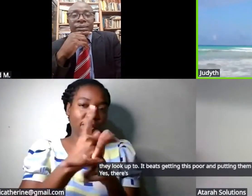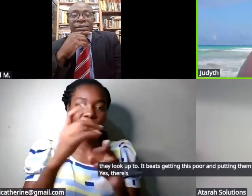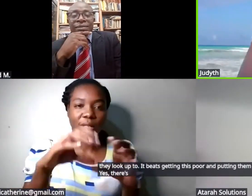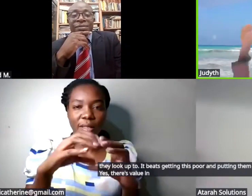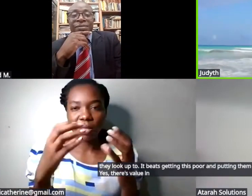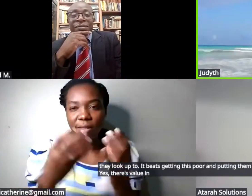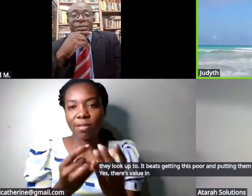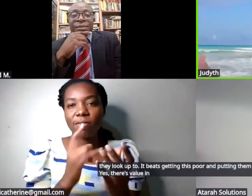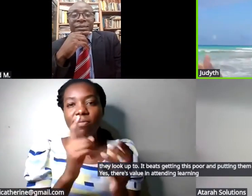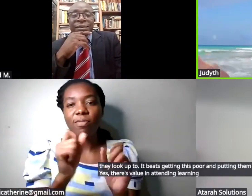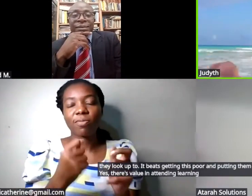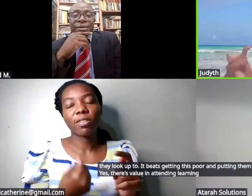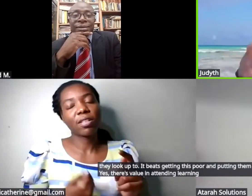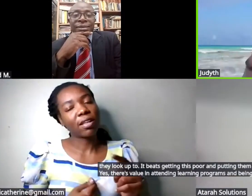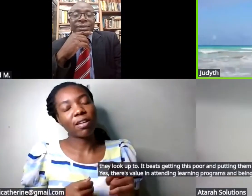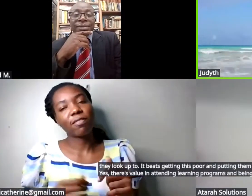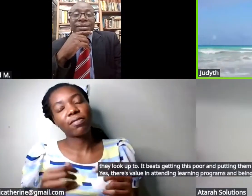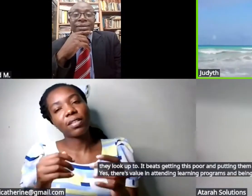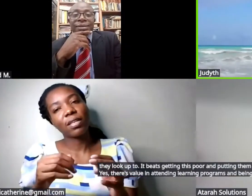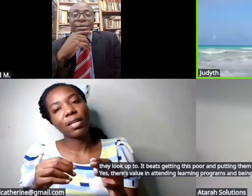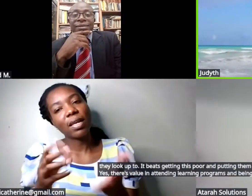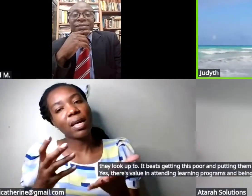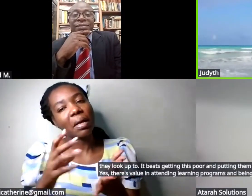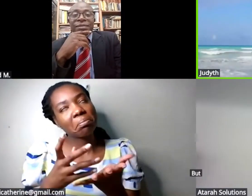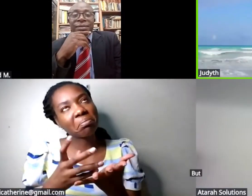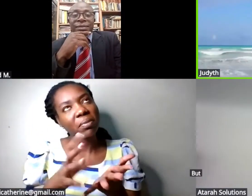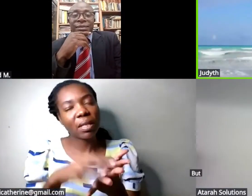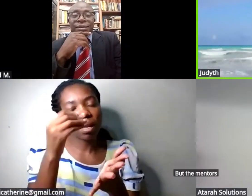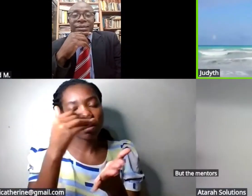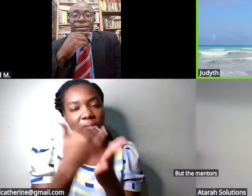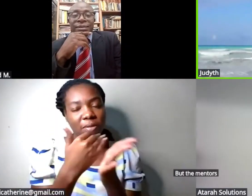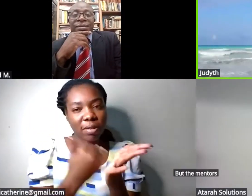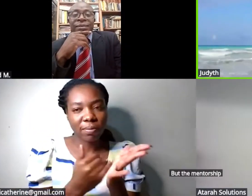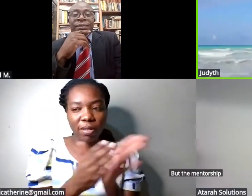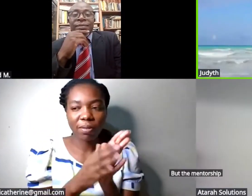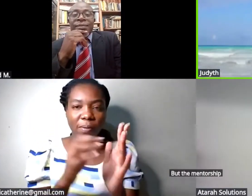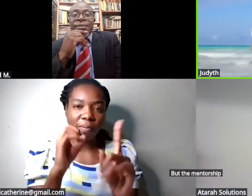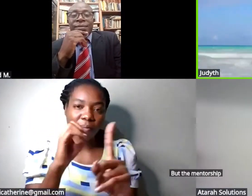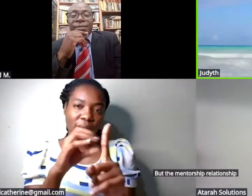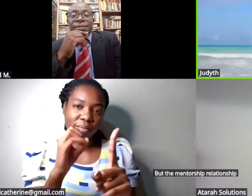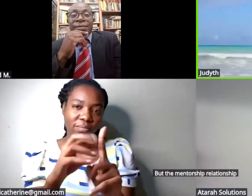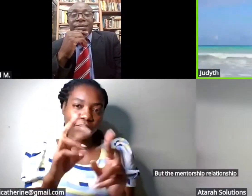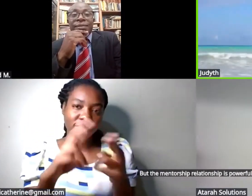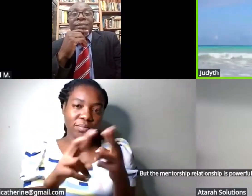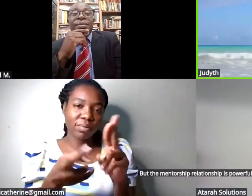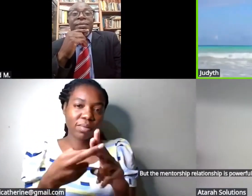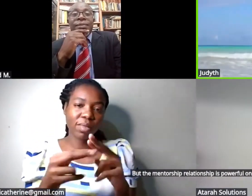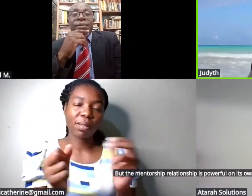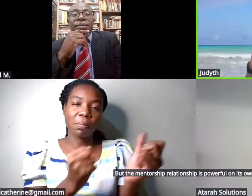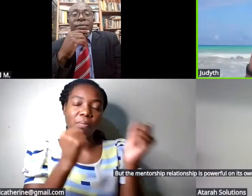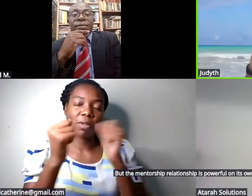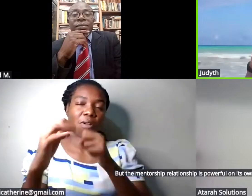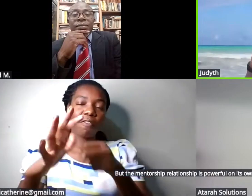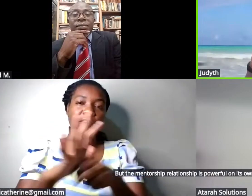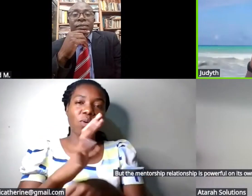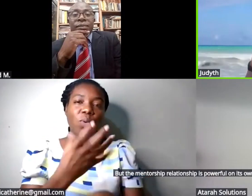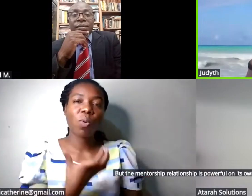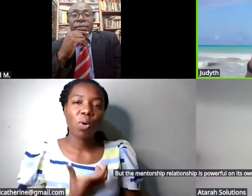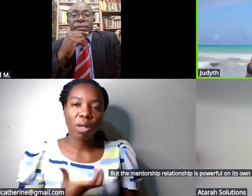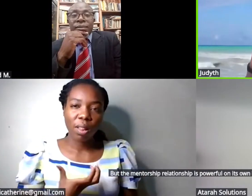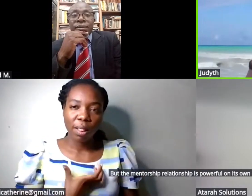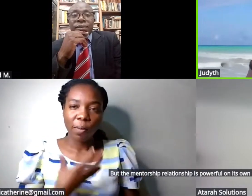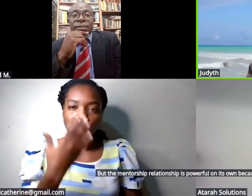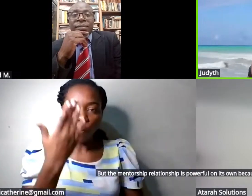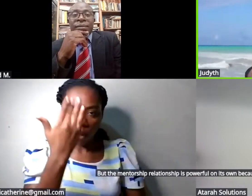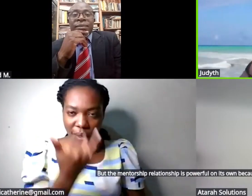learning programs and being in a classroom, but the mentorship relationship is powerful on its own, because an individual ends